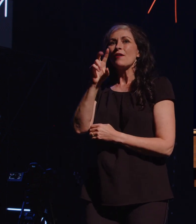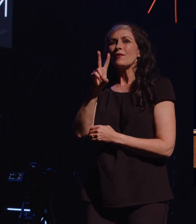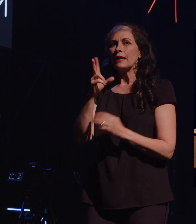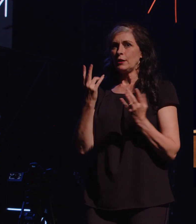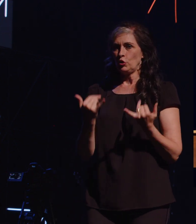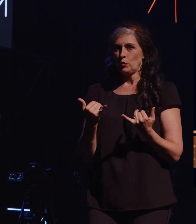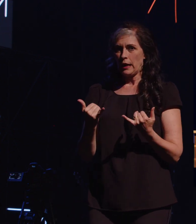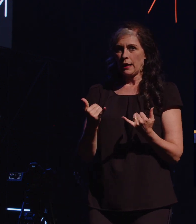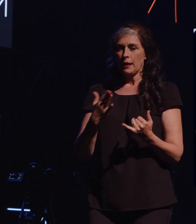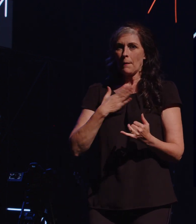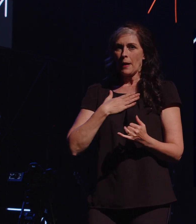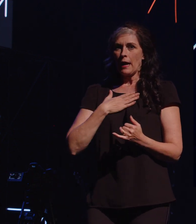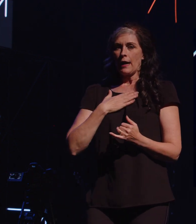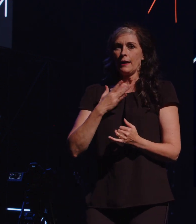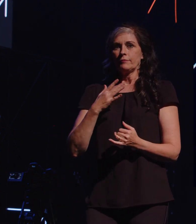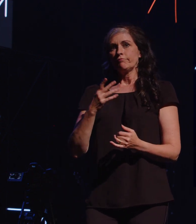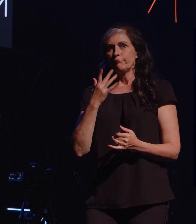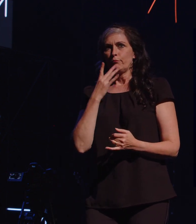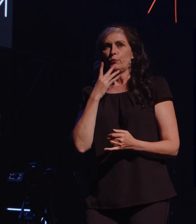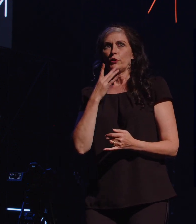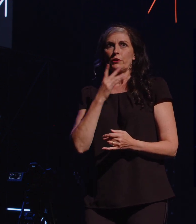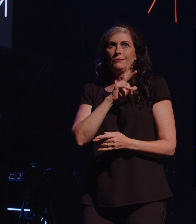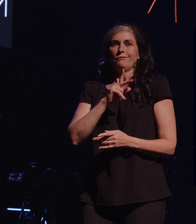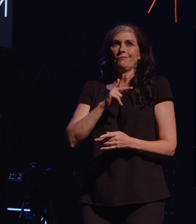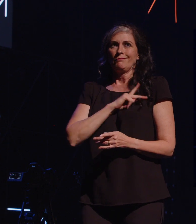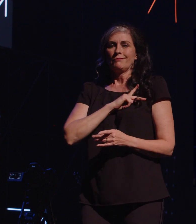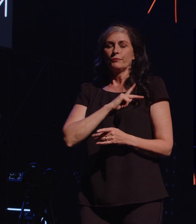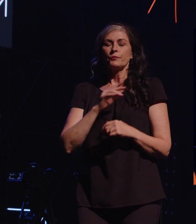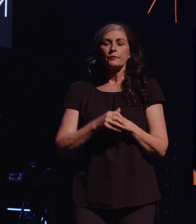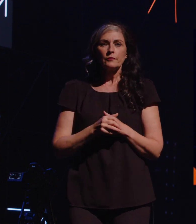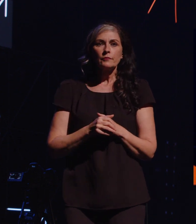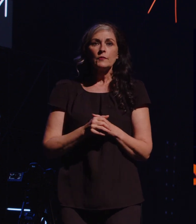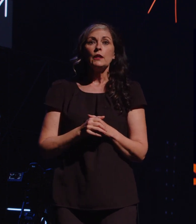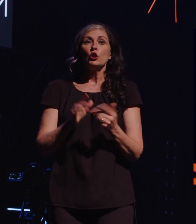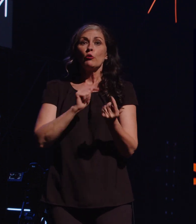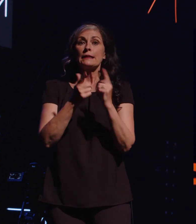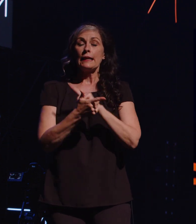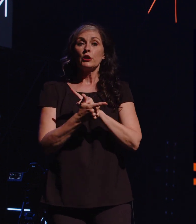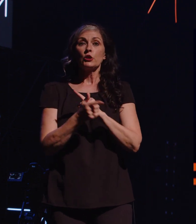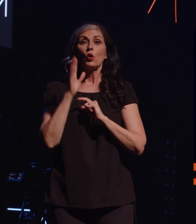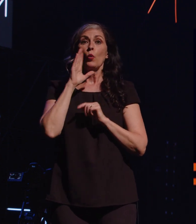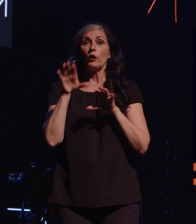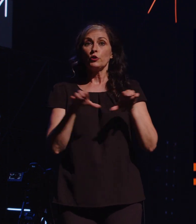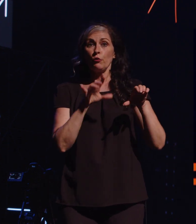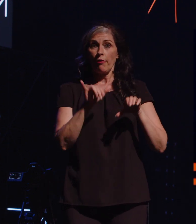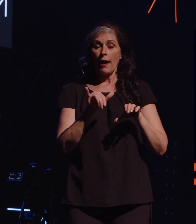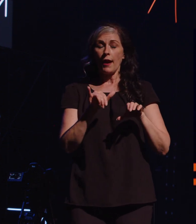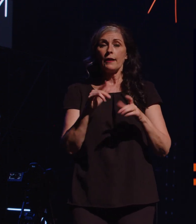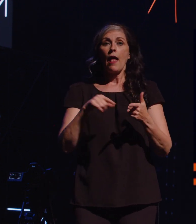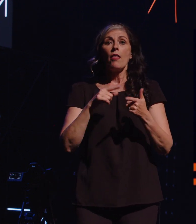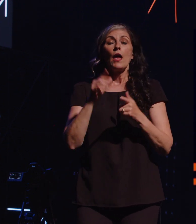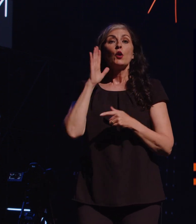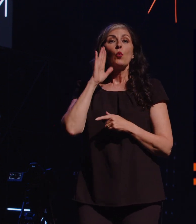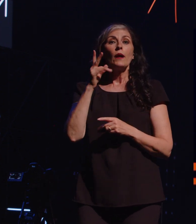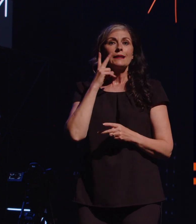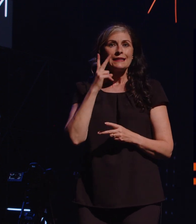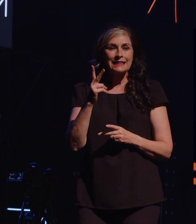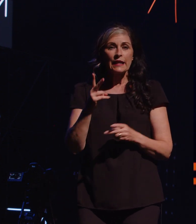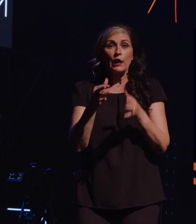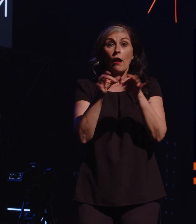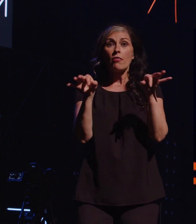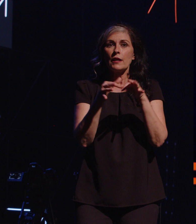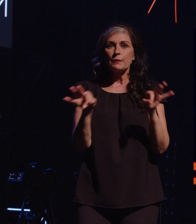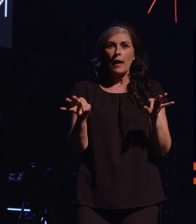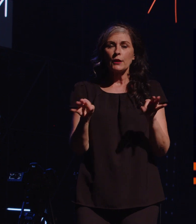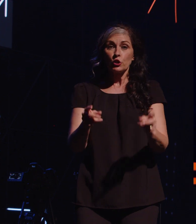It's my personal favorite translation of the Bible. So we'll be doing that. And we're going to see in this